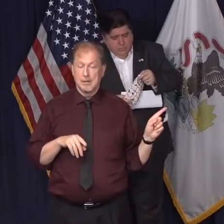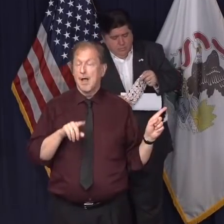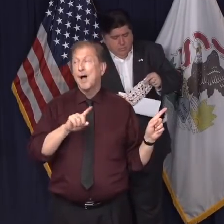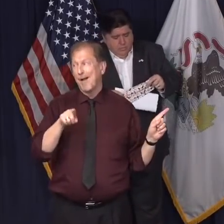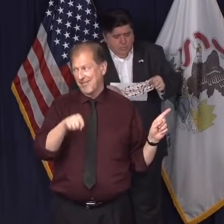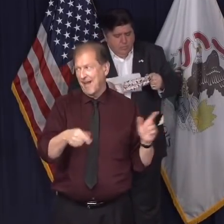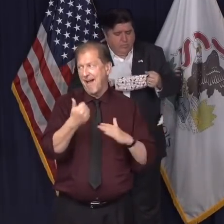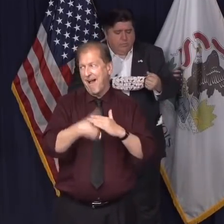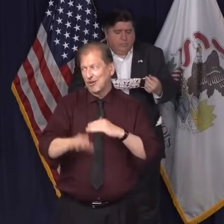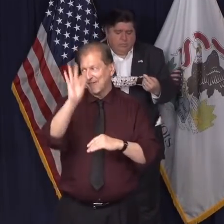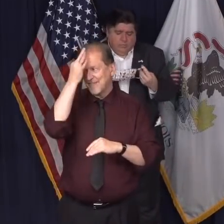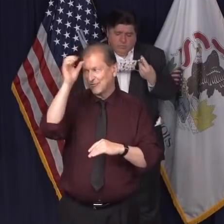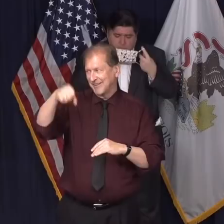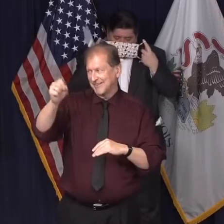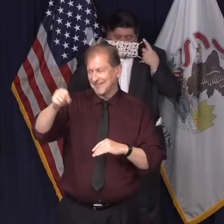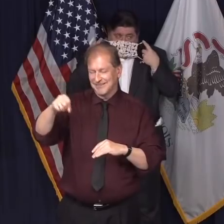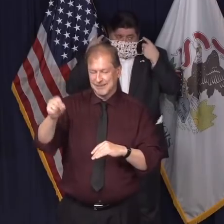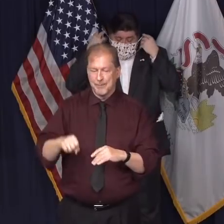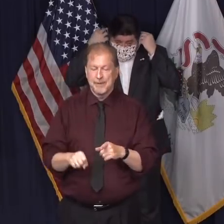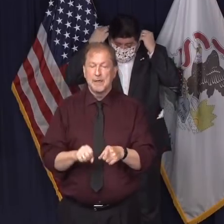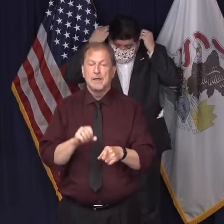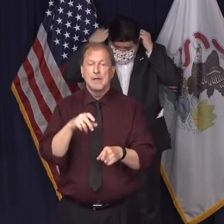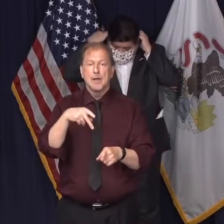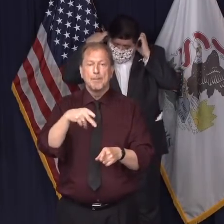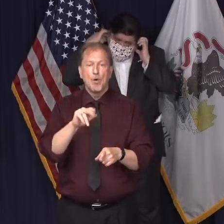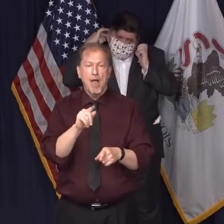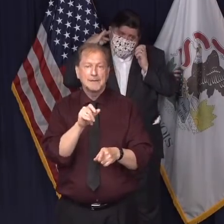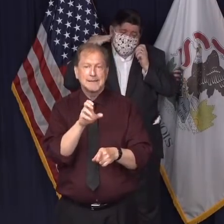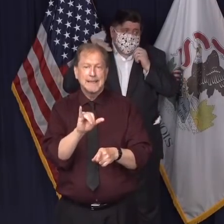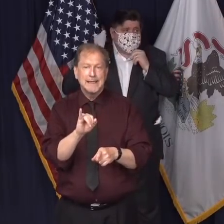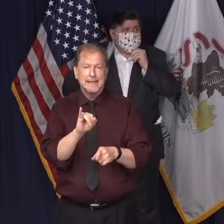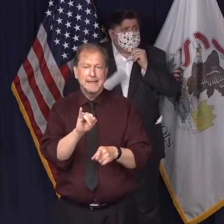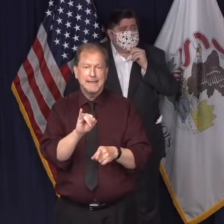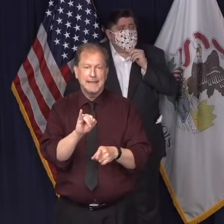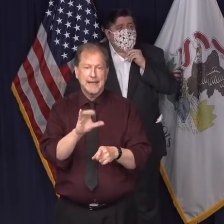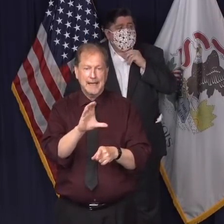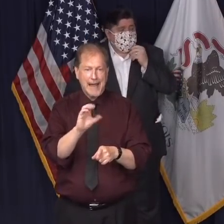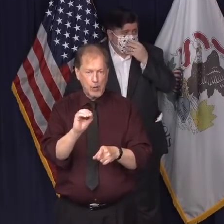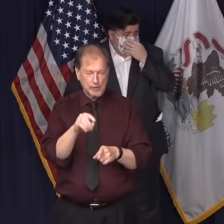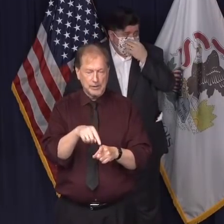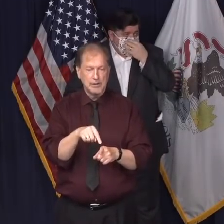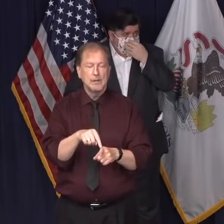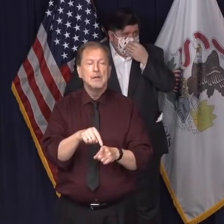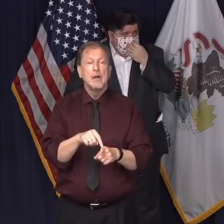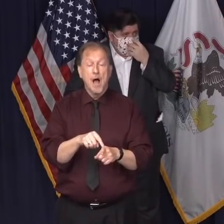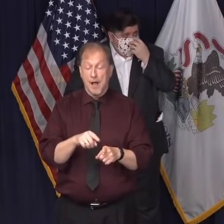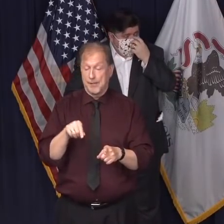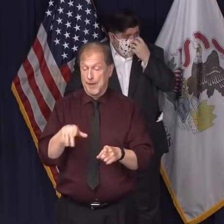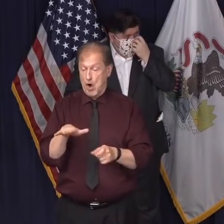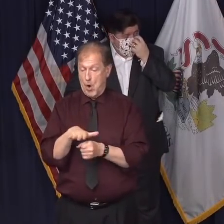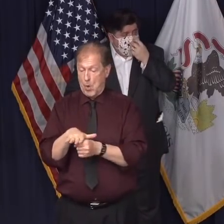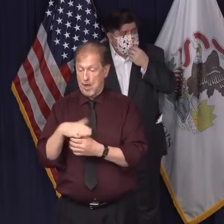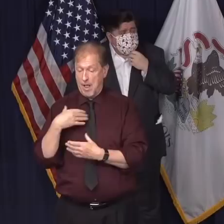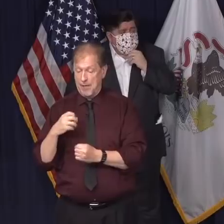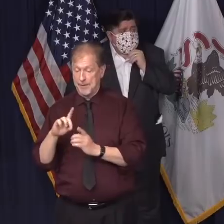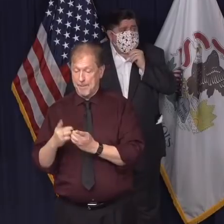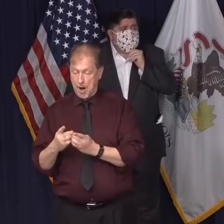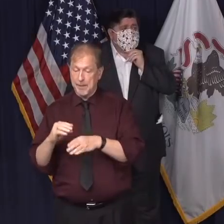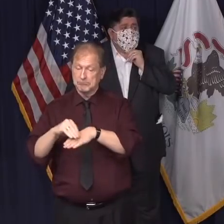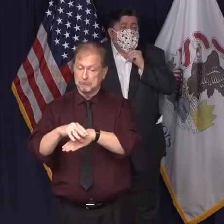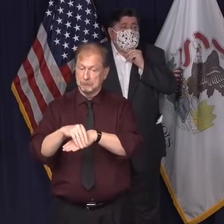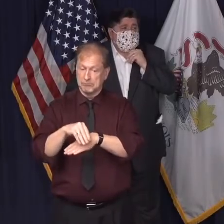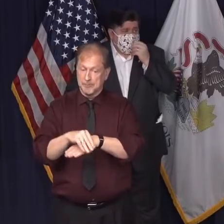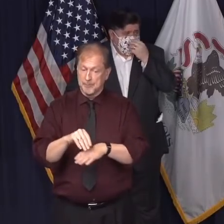run facility, but in Pulaski County, the local health department has been involved with that. We